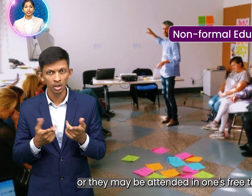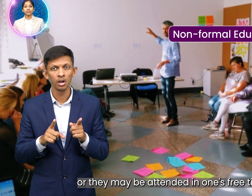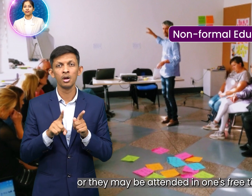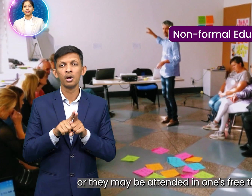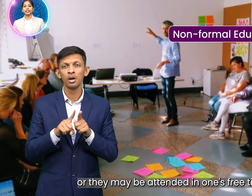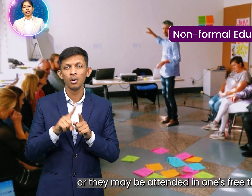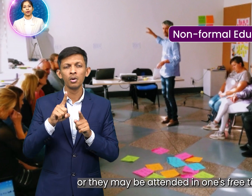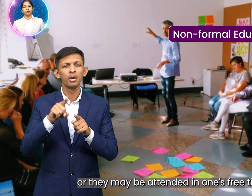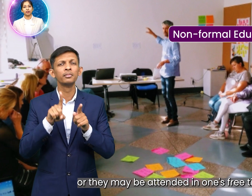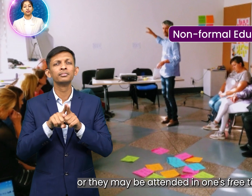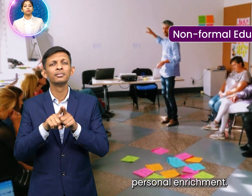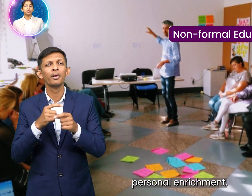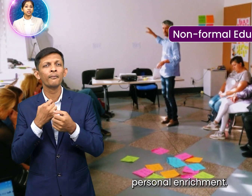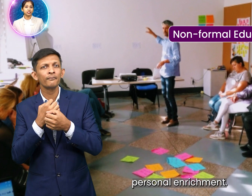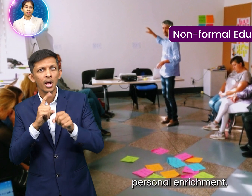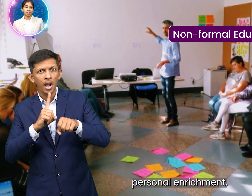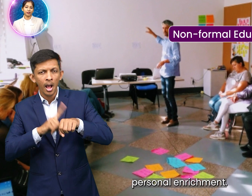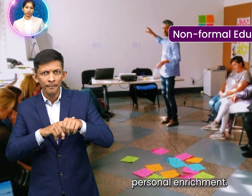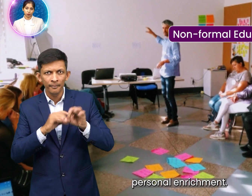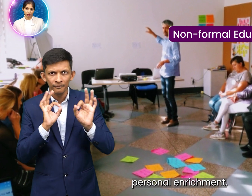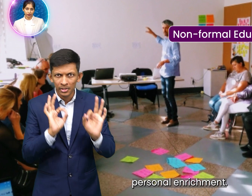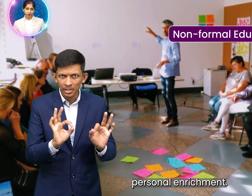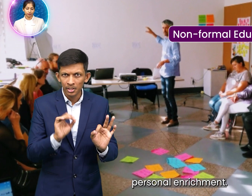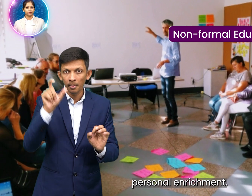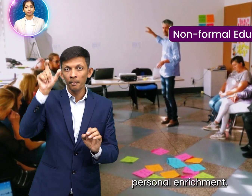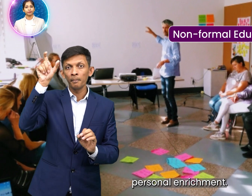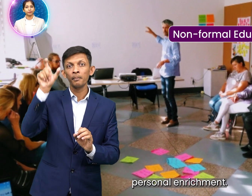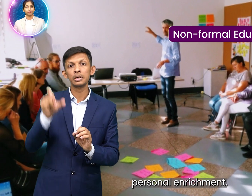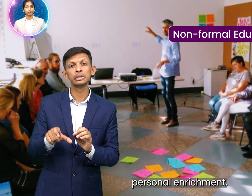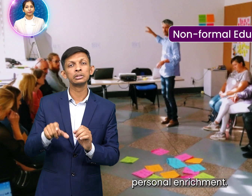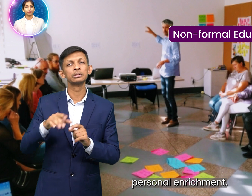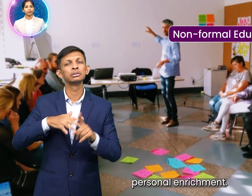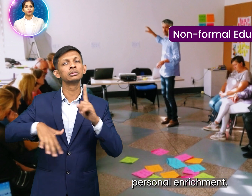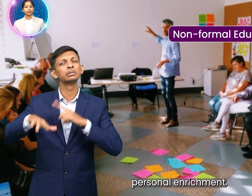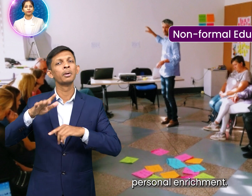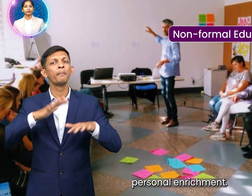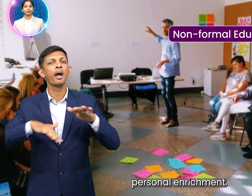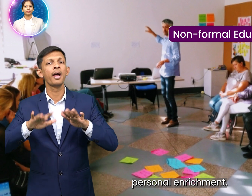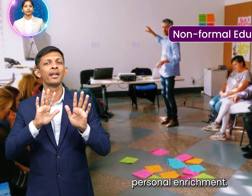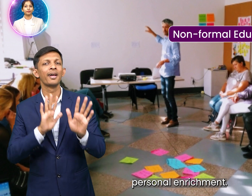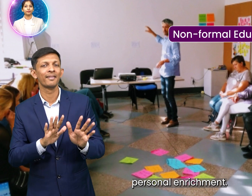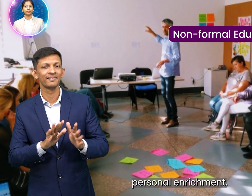in one's free time for personal enrichment.